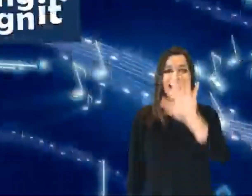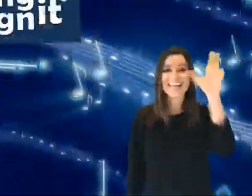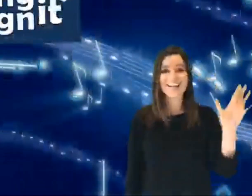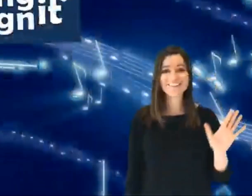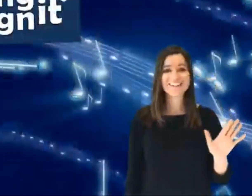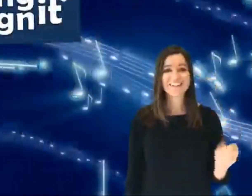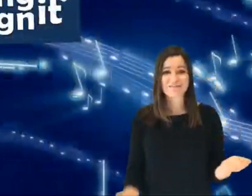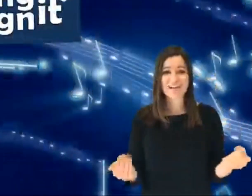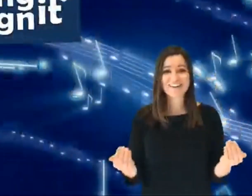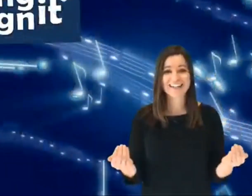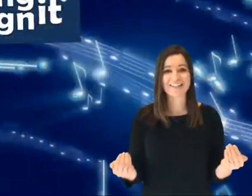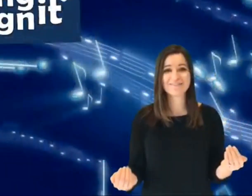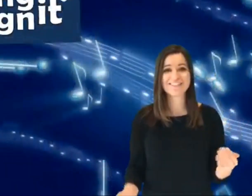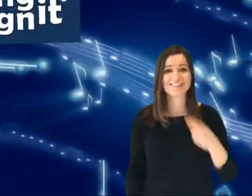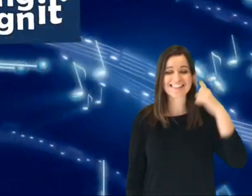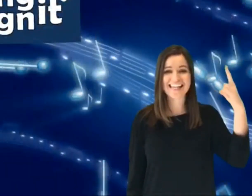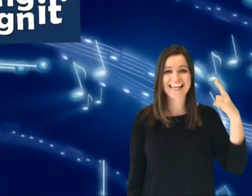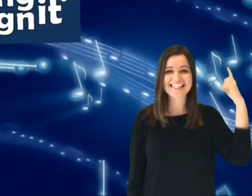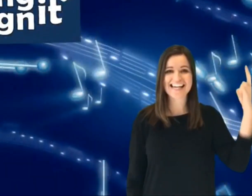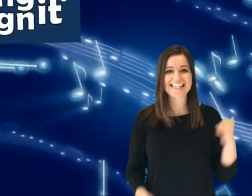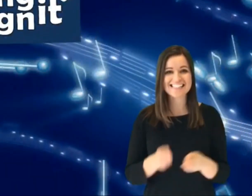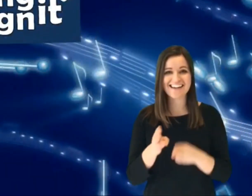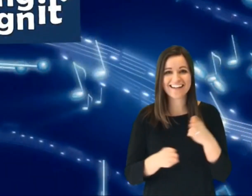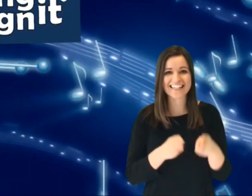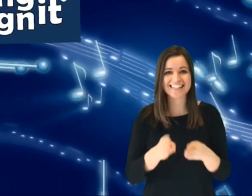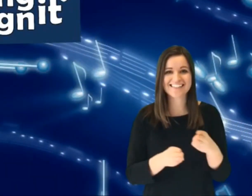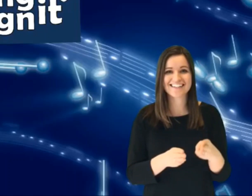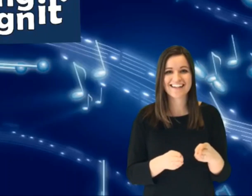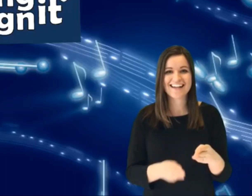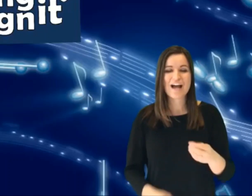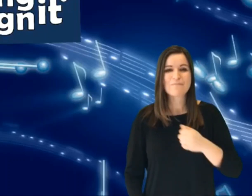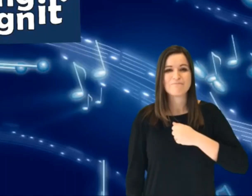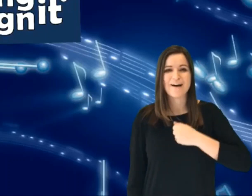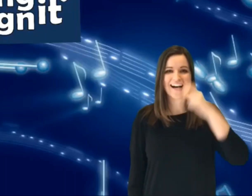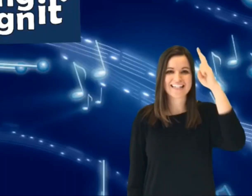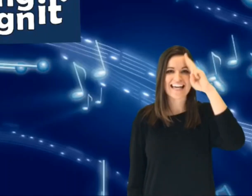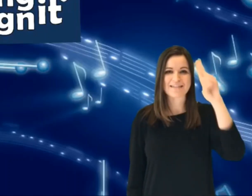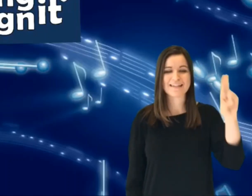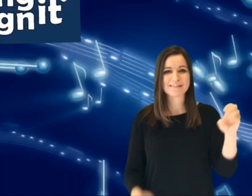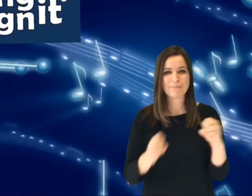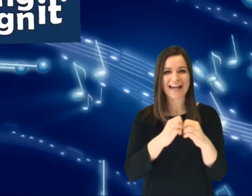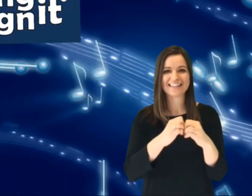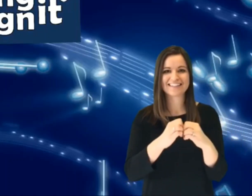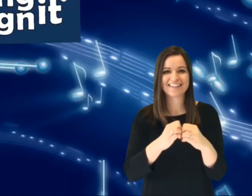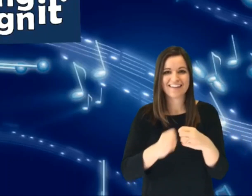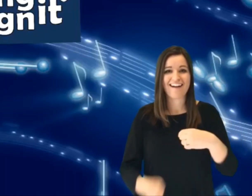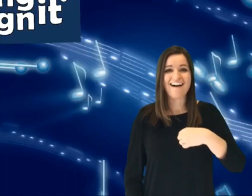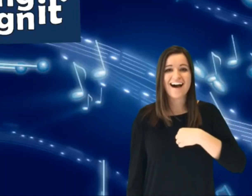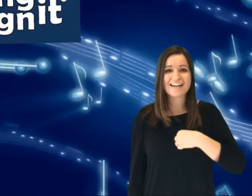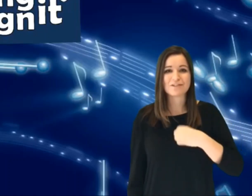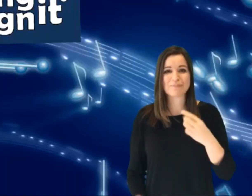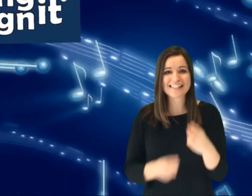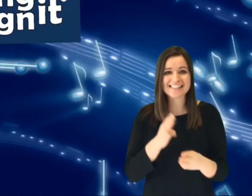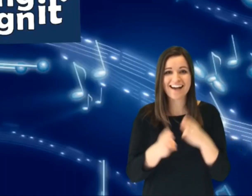Hello, welcome to Sing It and Sign It. My name is Beth. I will be